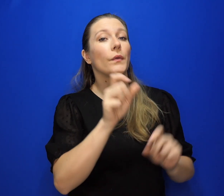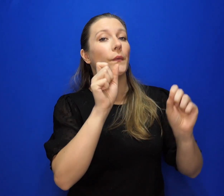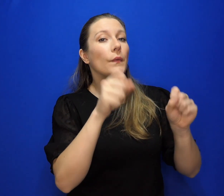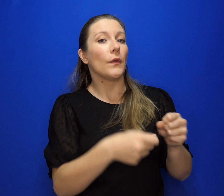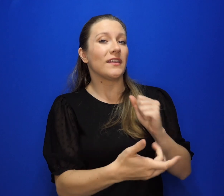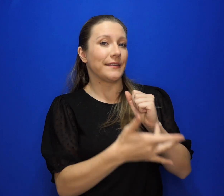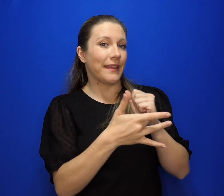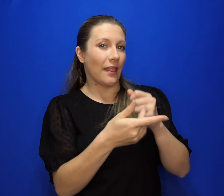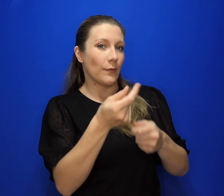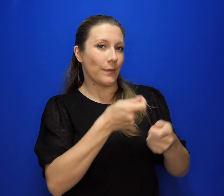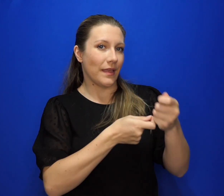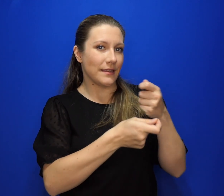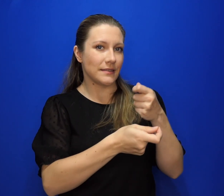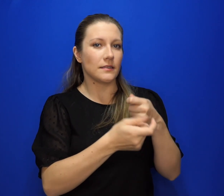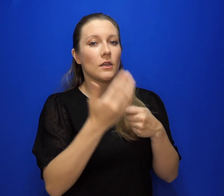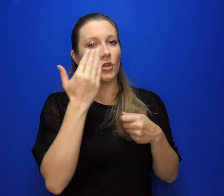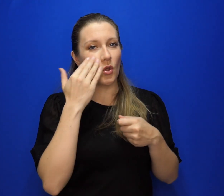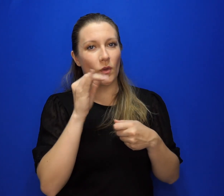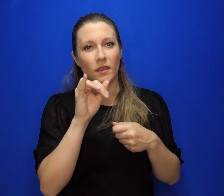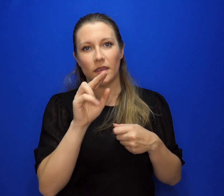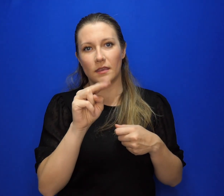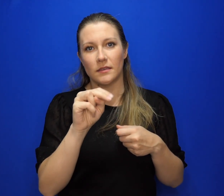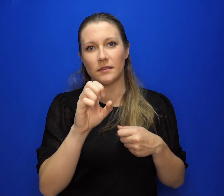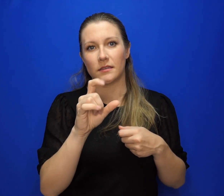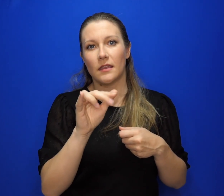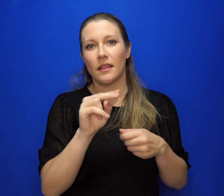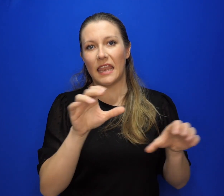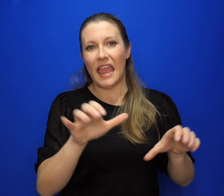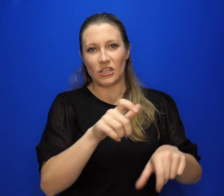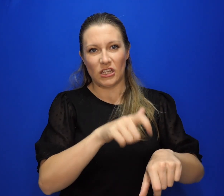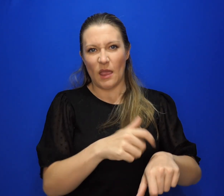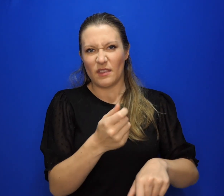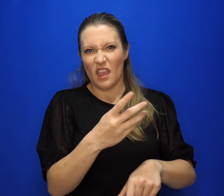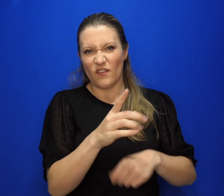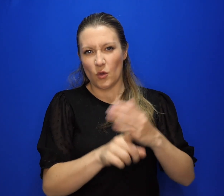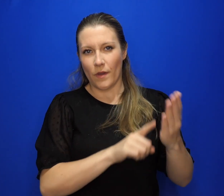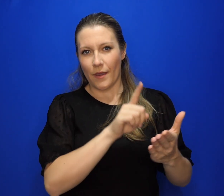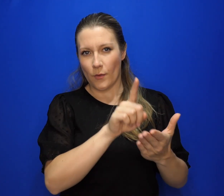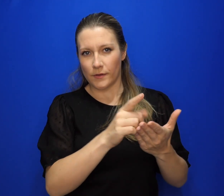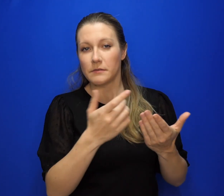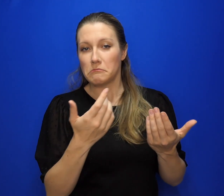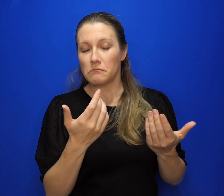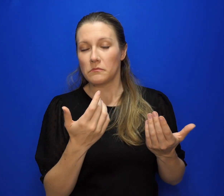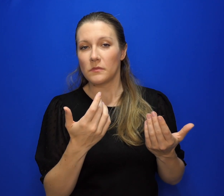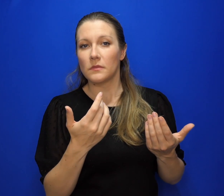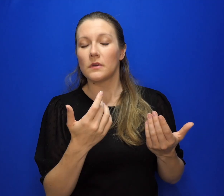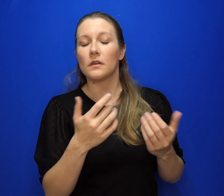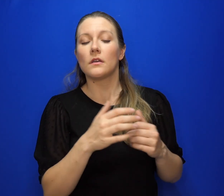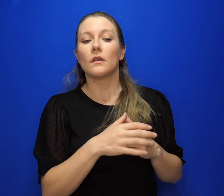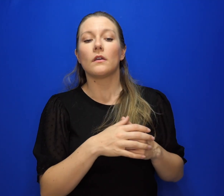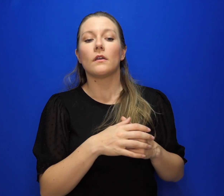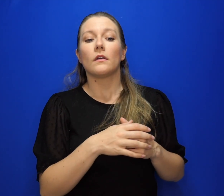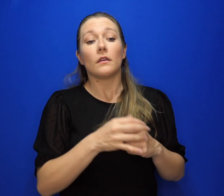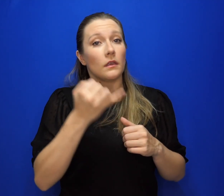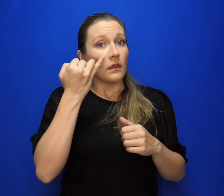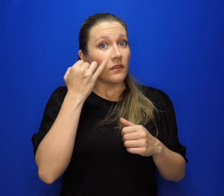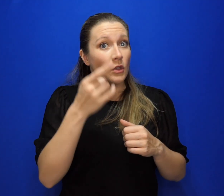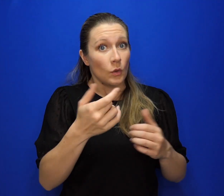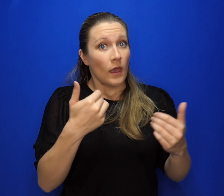again, insulin action is going to be a couple of hours of this bigger dose than you expected to take. And if you've got an insulin, basal